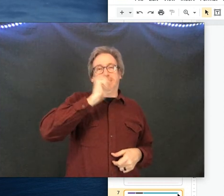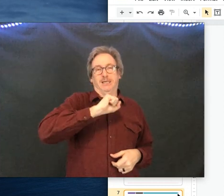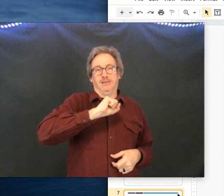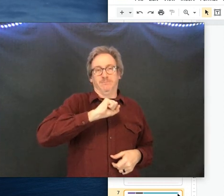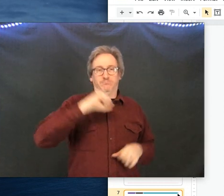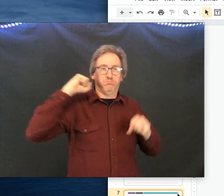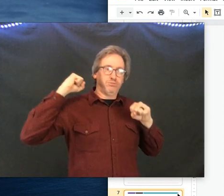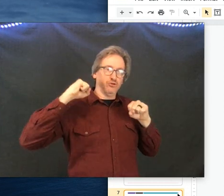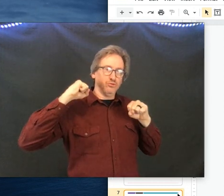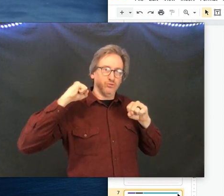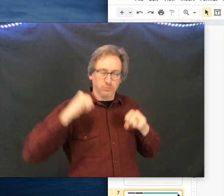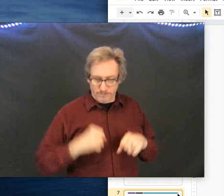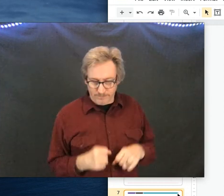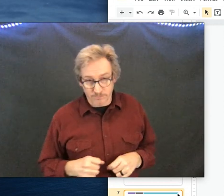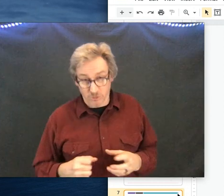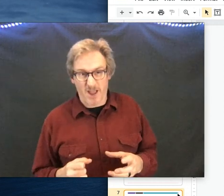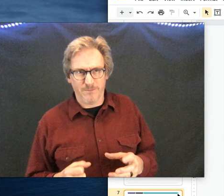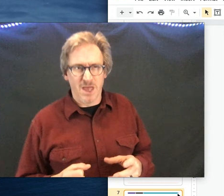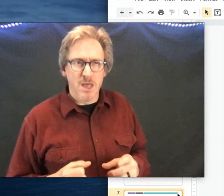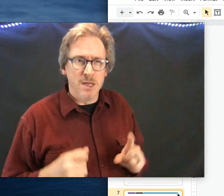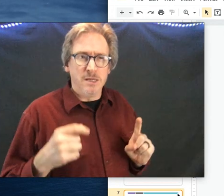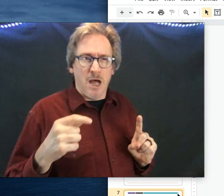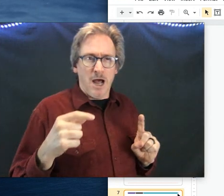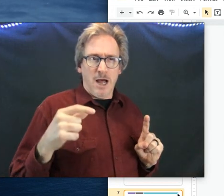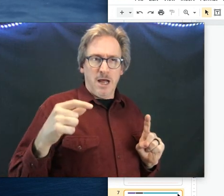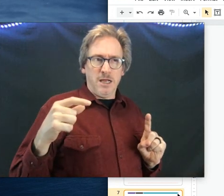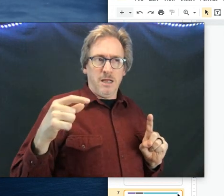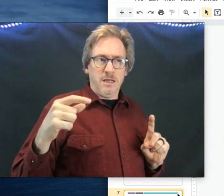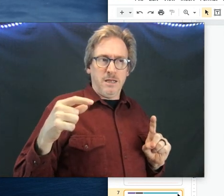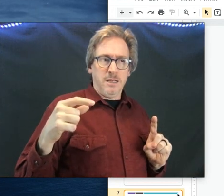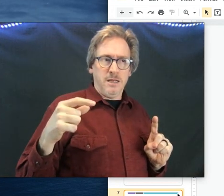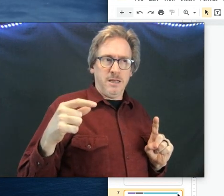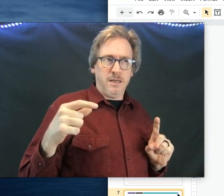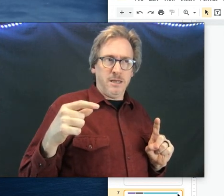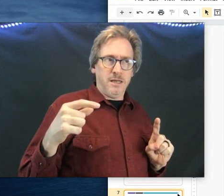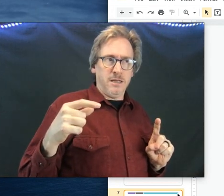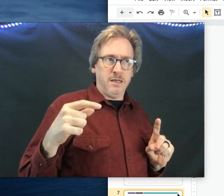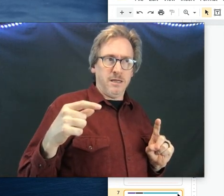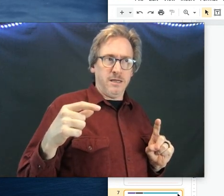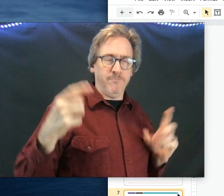Ice cream." Okay. Uh,